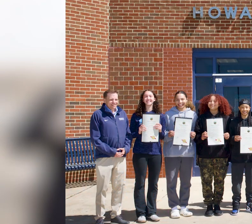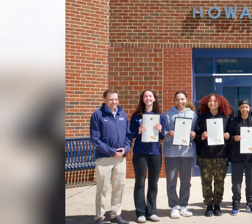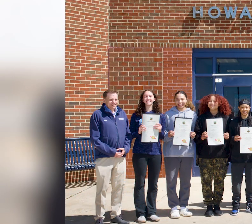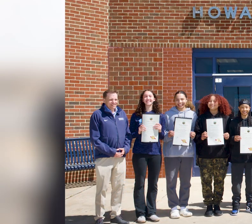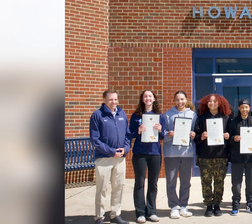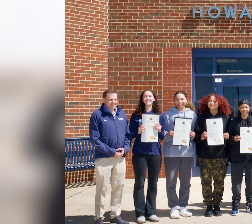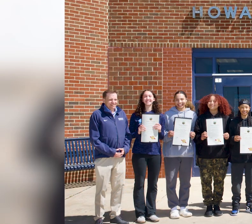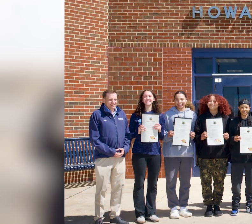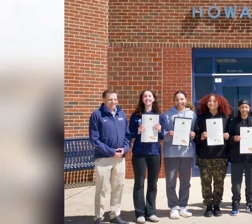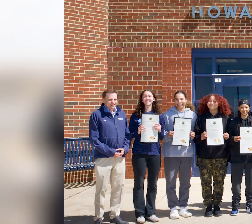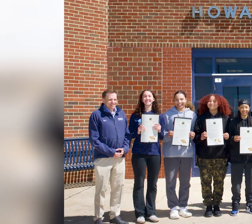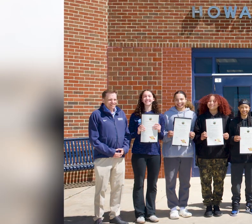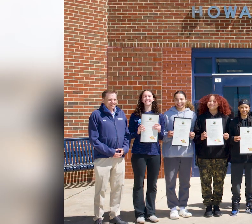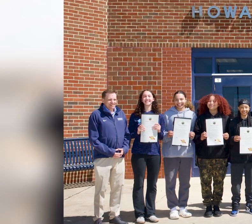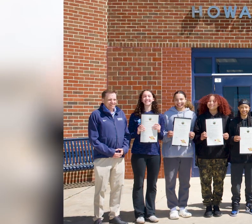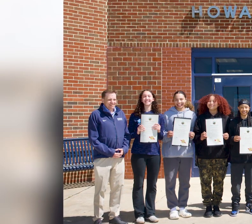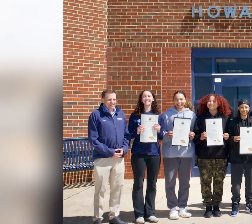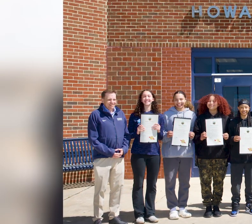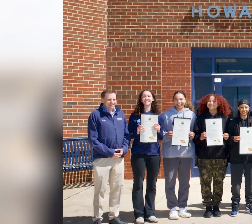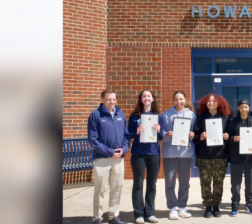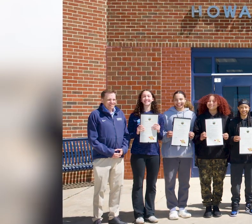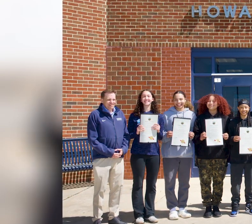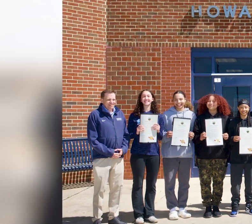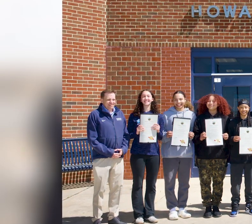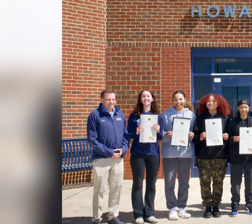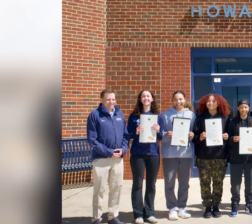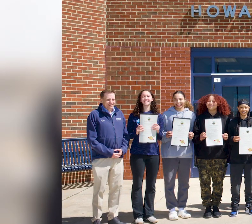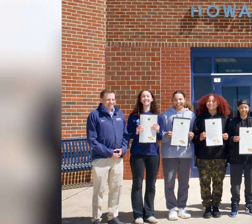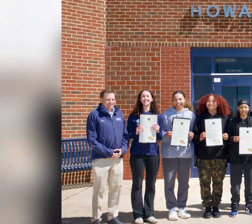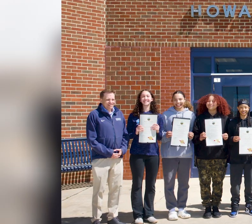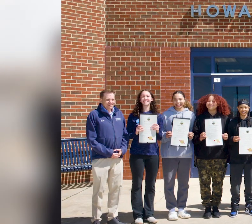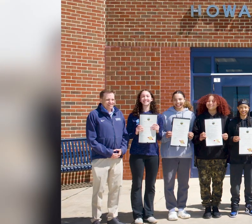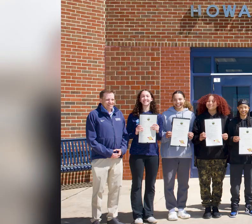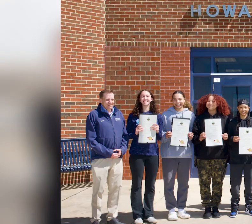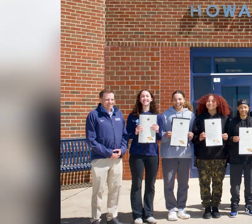County who have shared their needs and who make us proud every day.